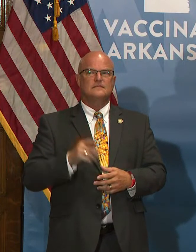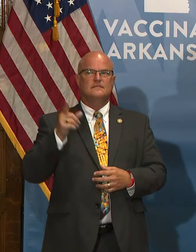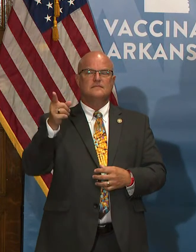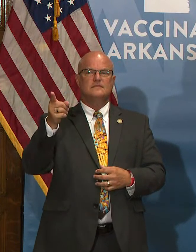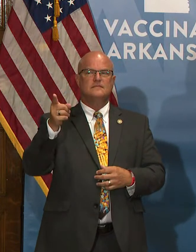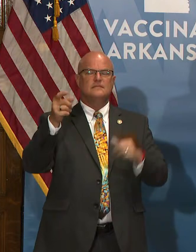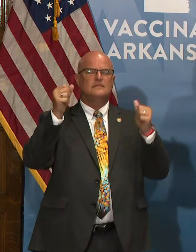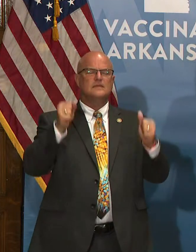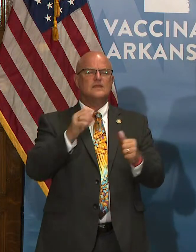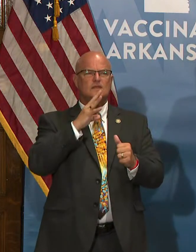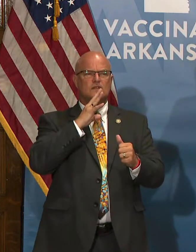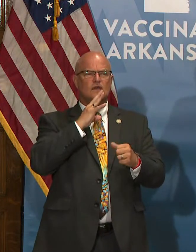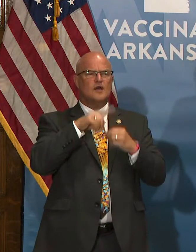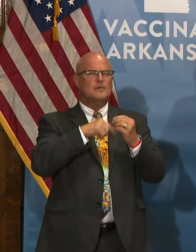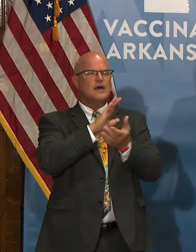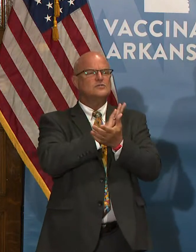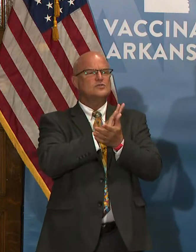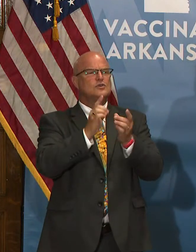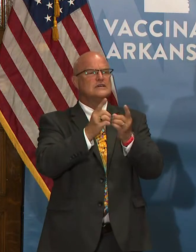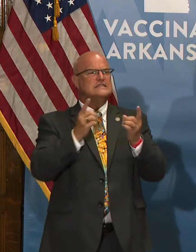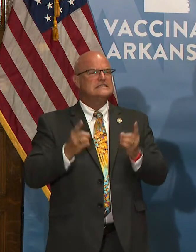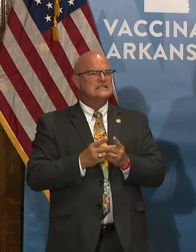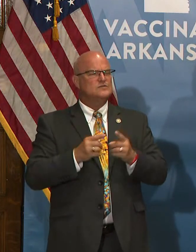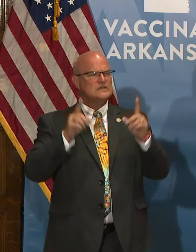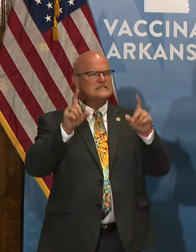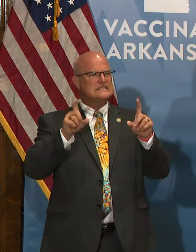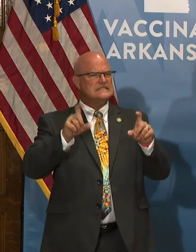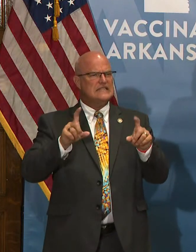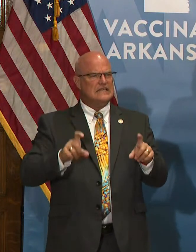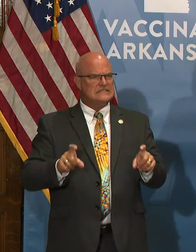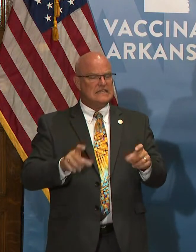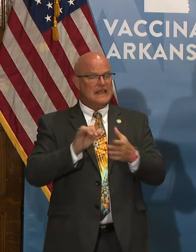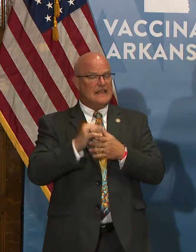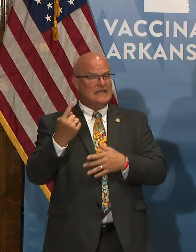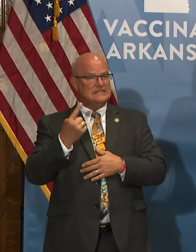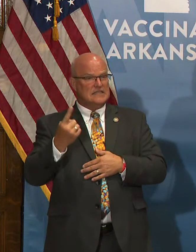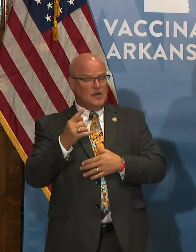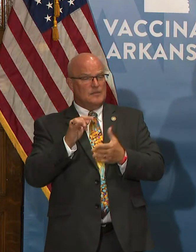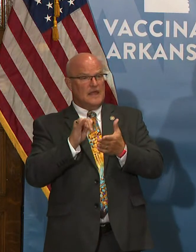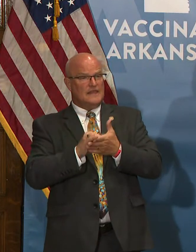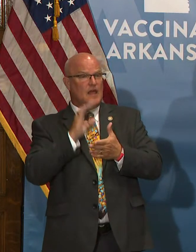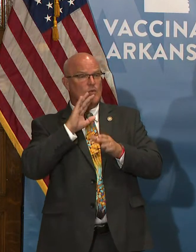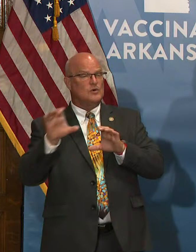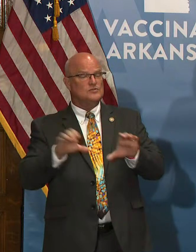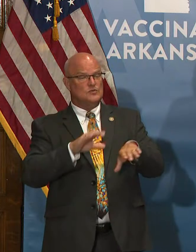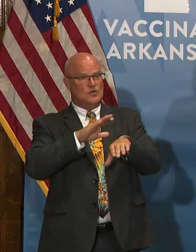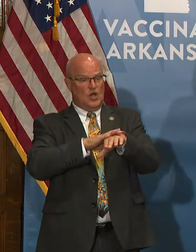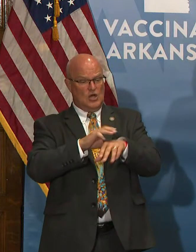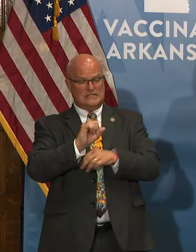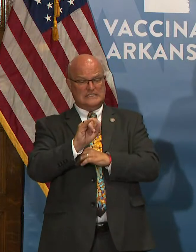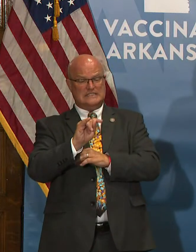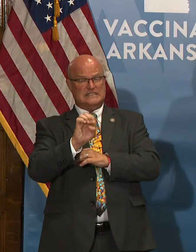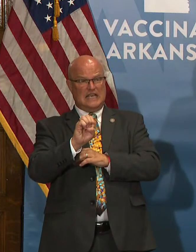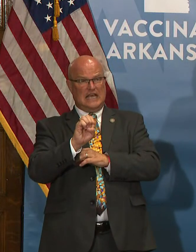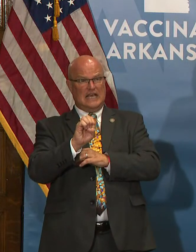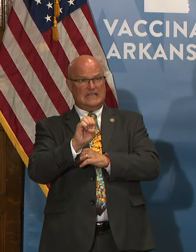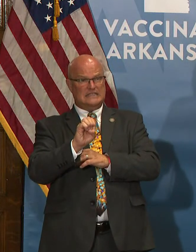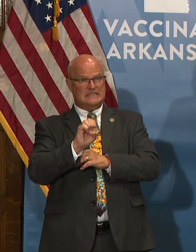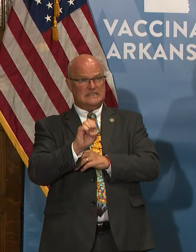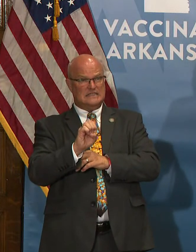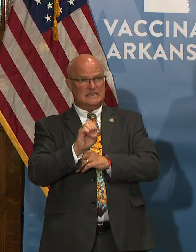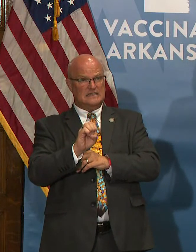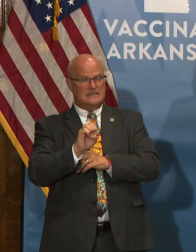Can you speak on school districts and testing? Is that something they're doing on site or sent home? If